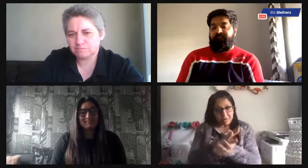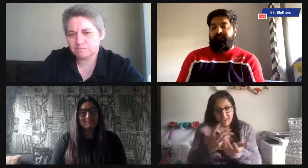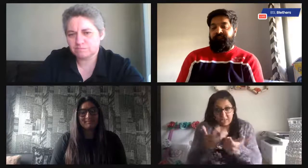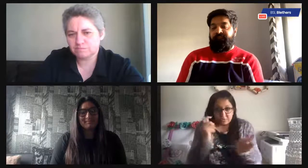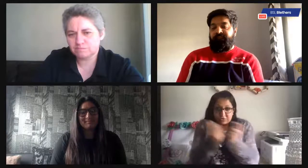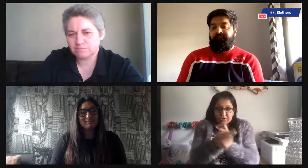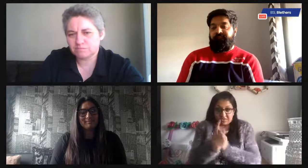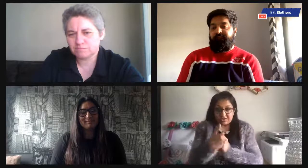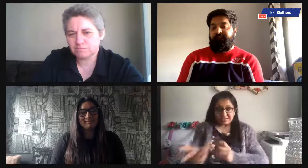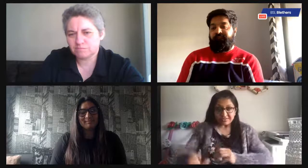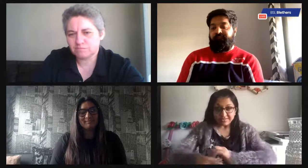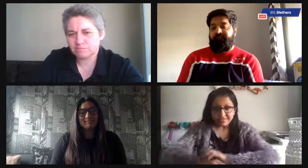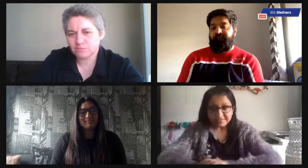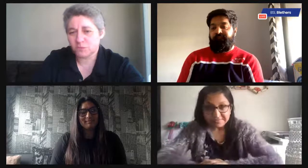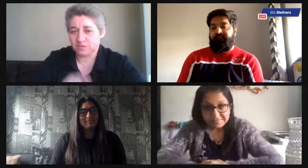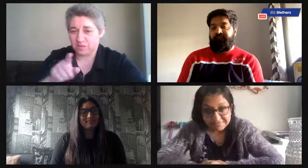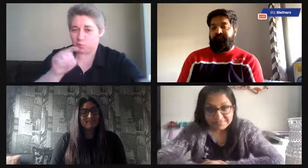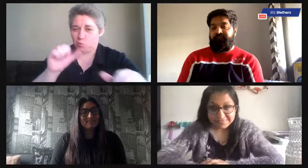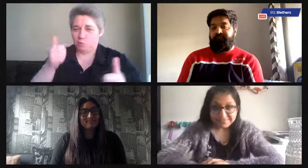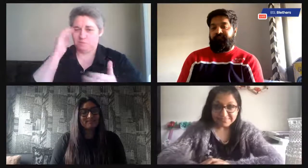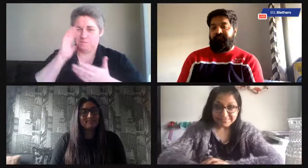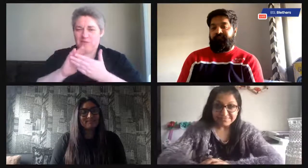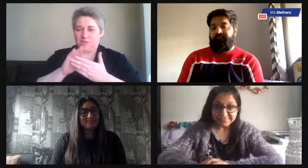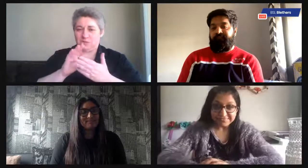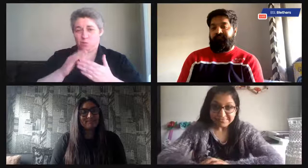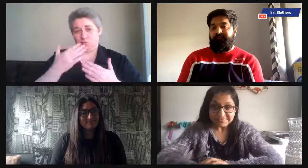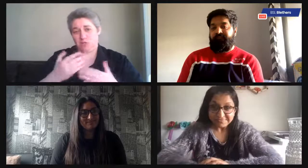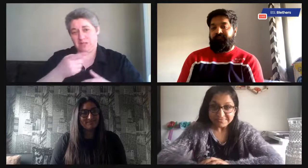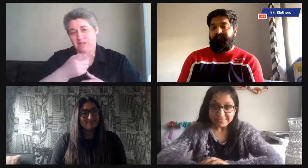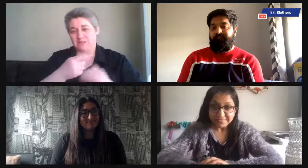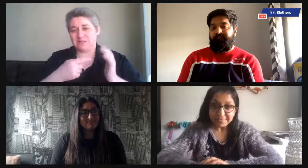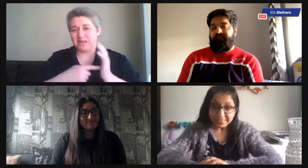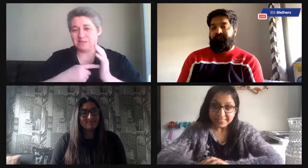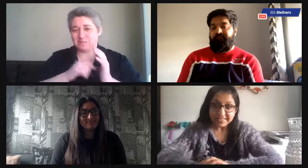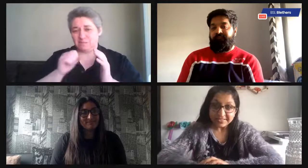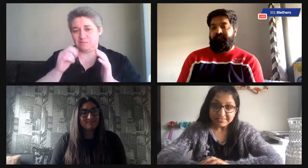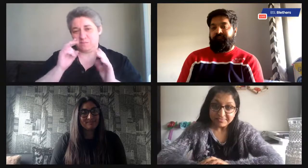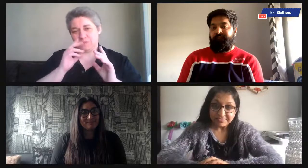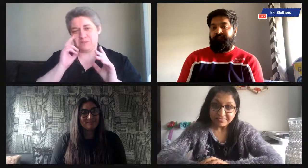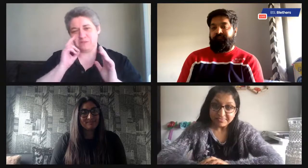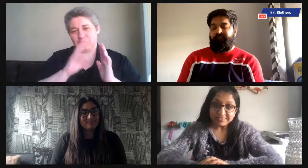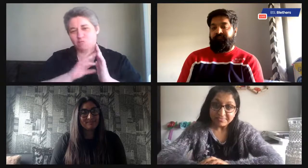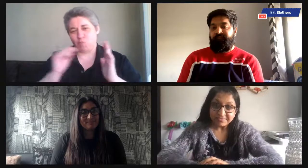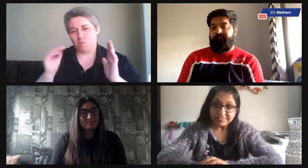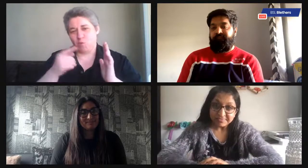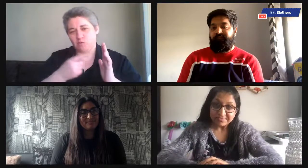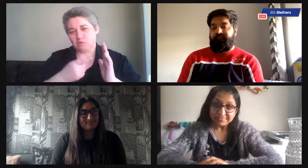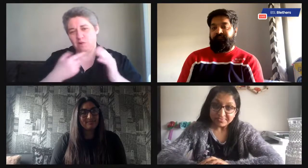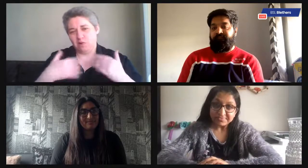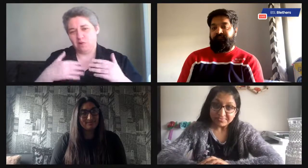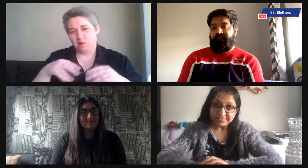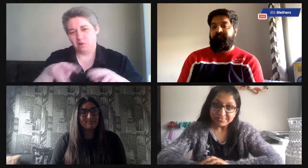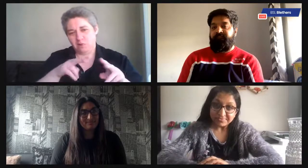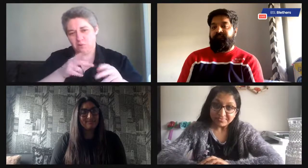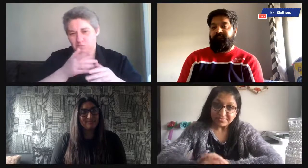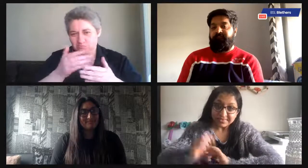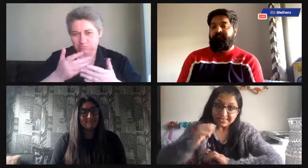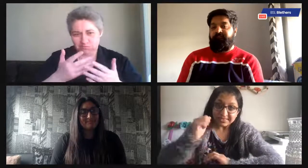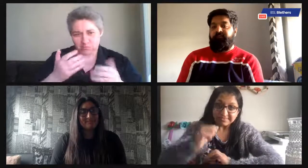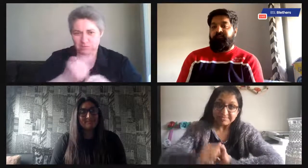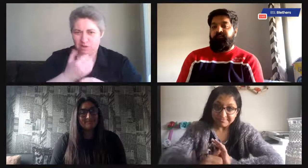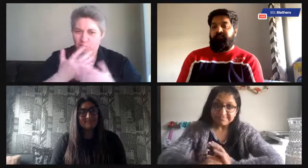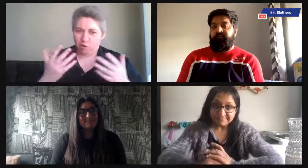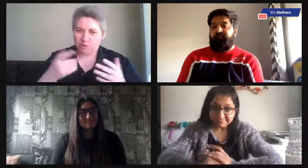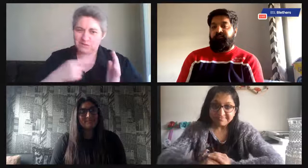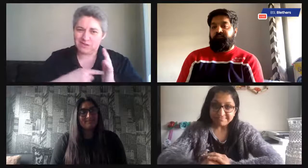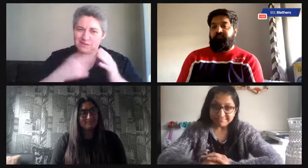now teaching others. So it's absolutely fantastic. Wow, that's an amazing memory, Nafisa.